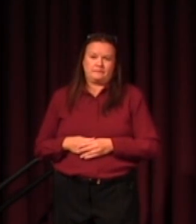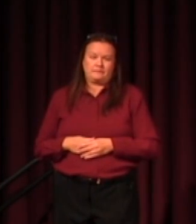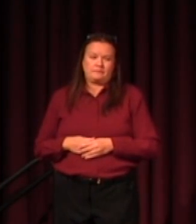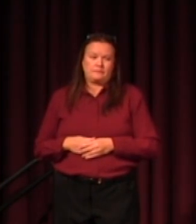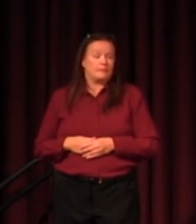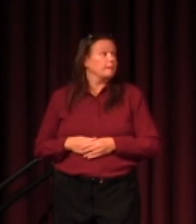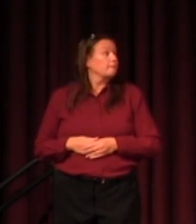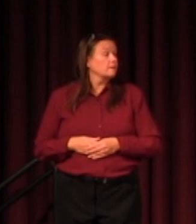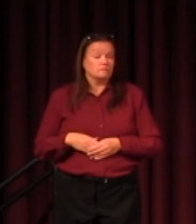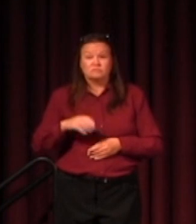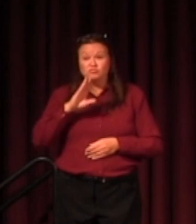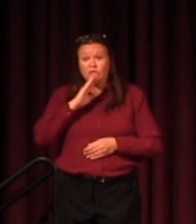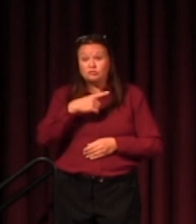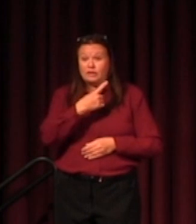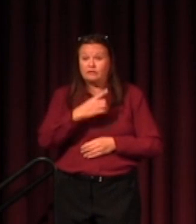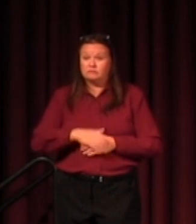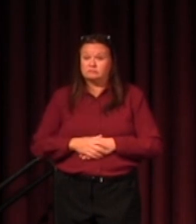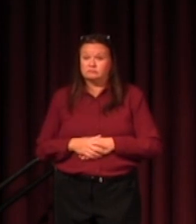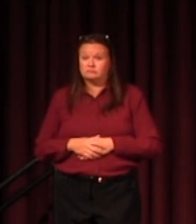One of the things that's frustrating about this